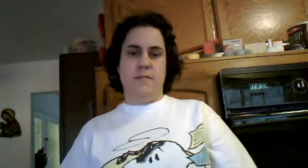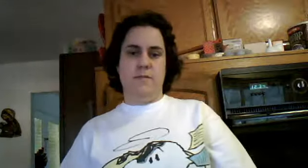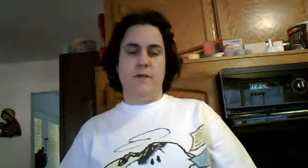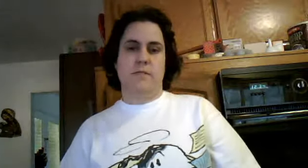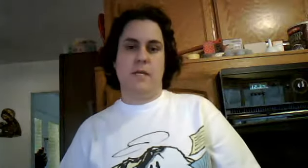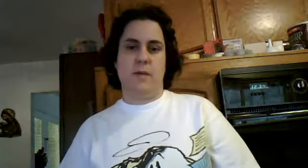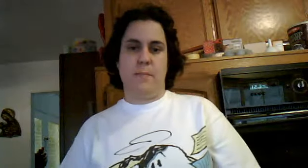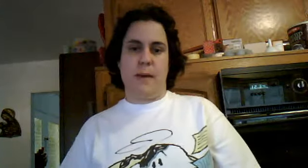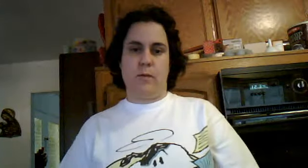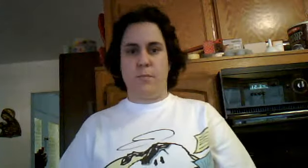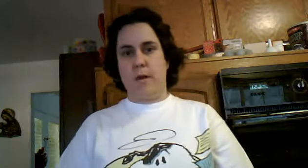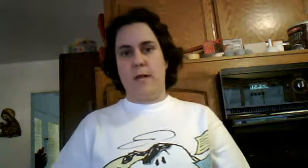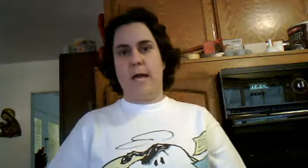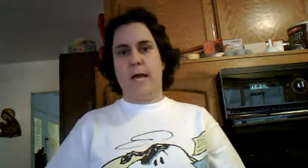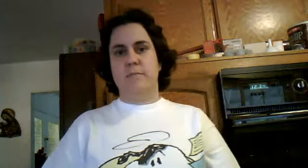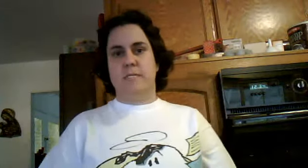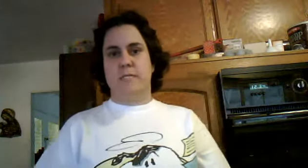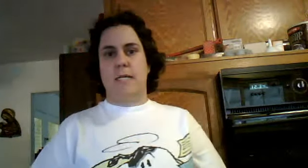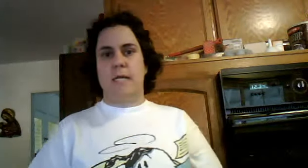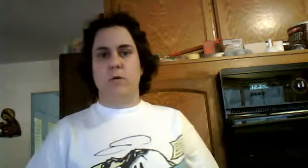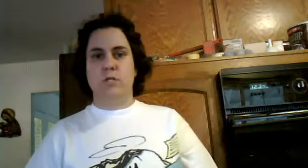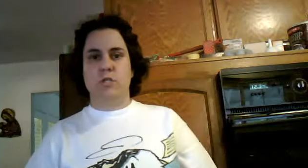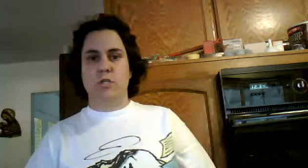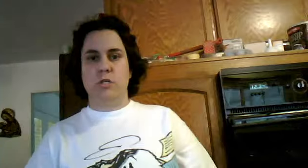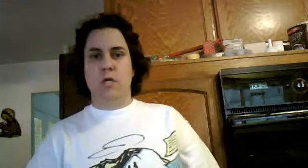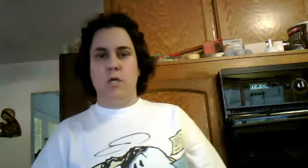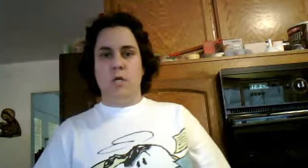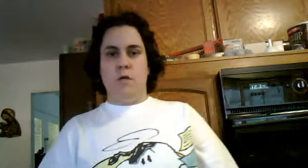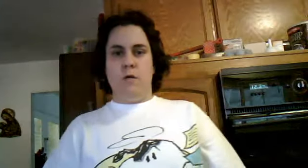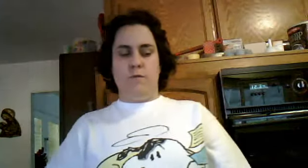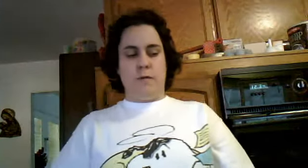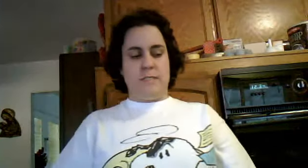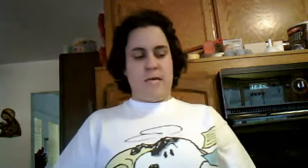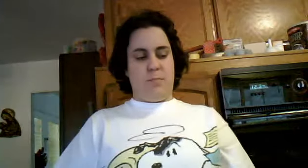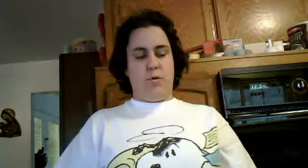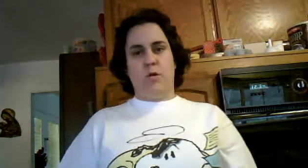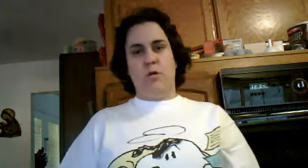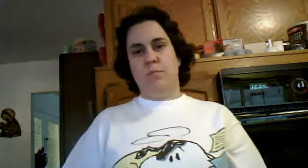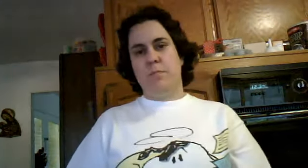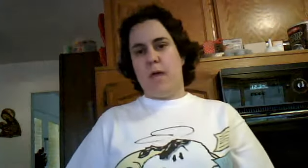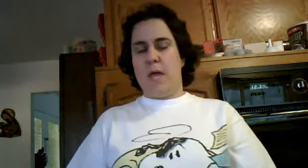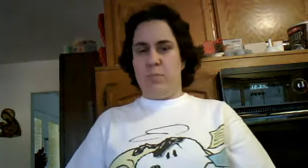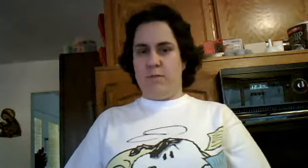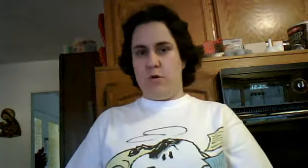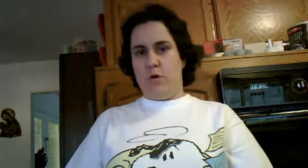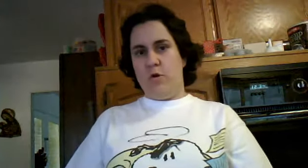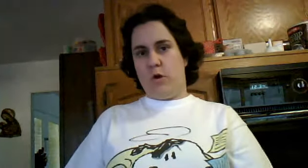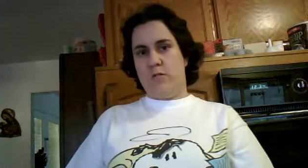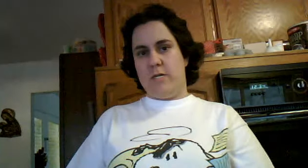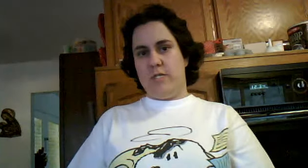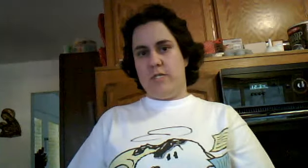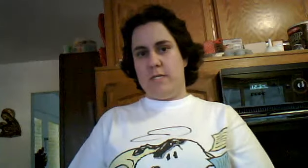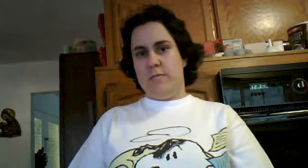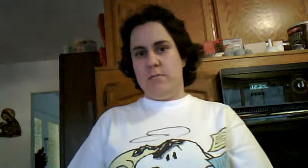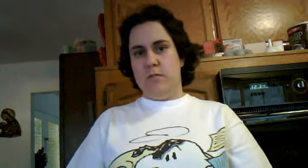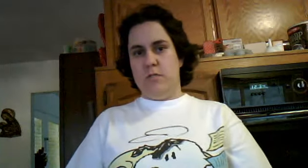This video is going to be about comparing items in sign language. For example, I prefer New York to Washington.